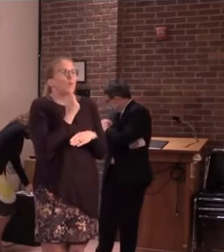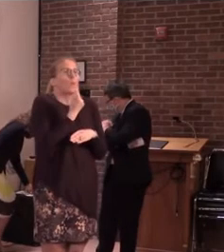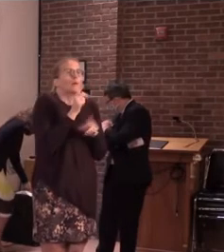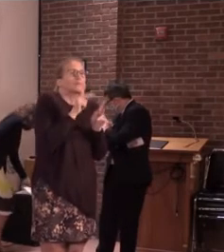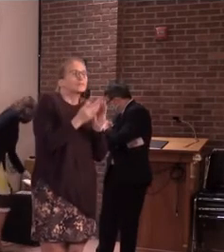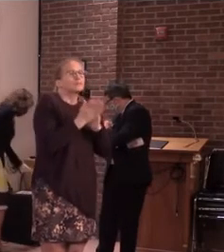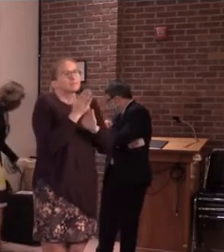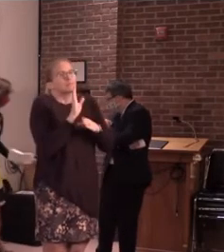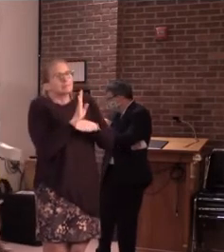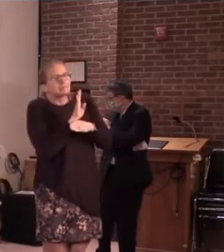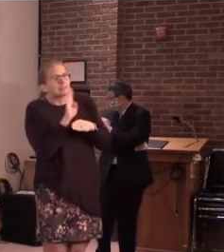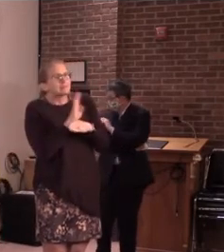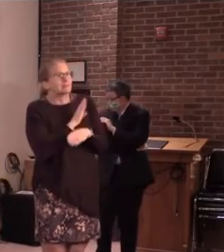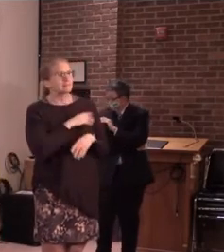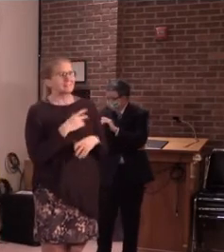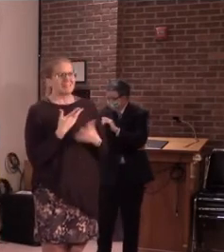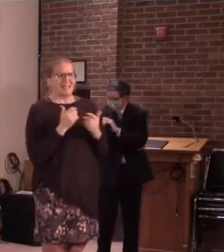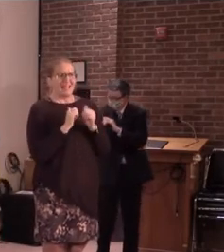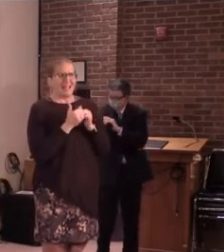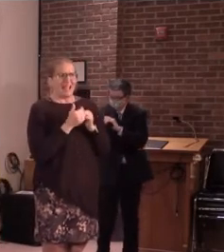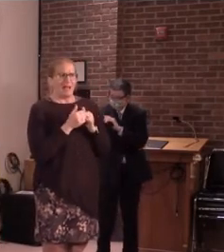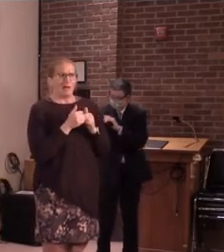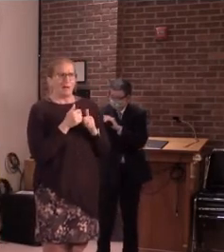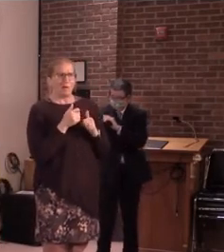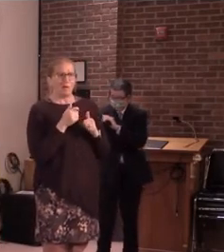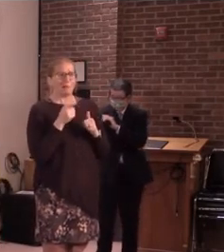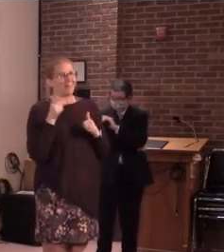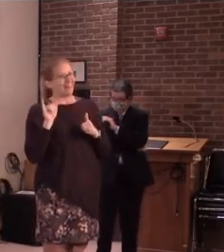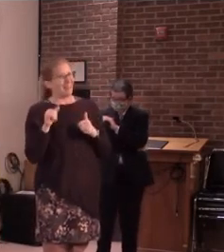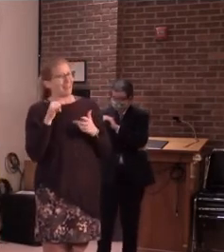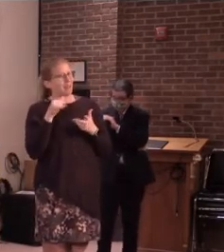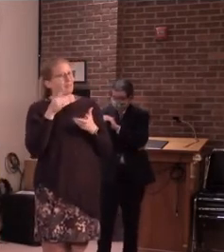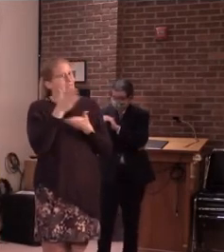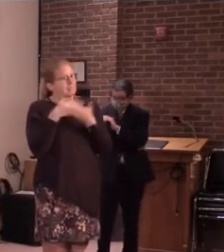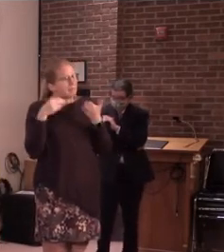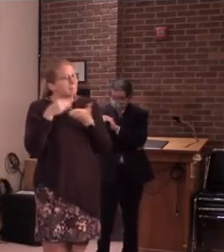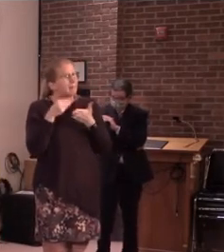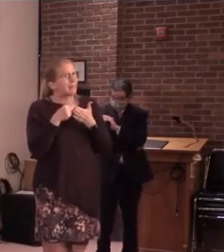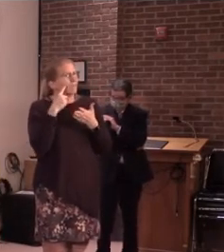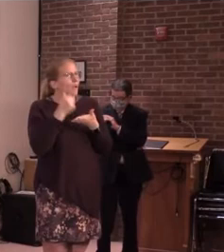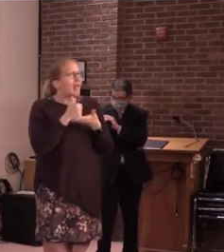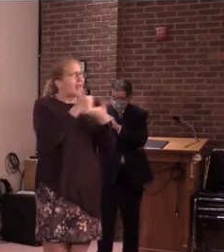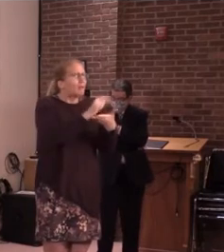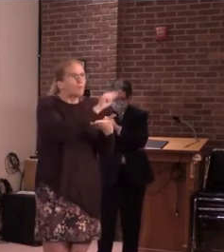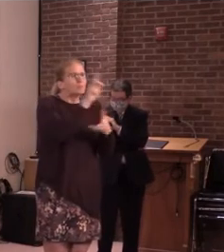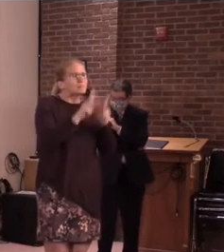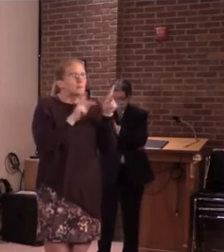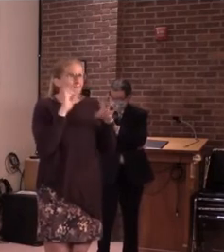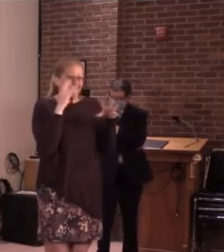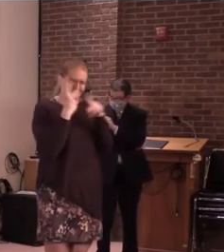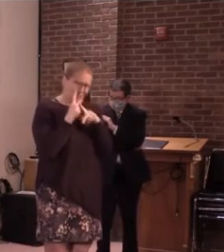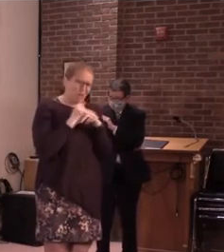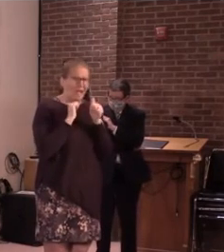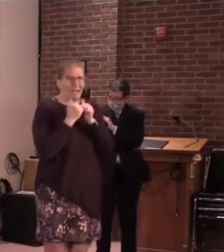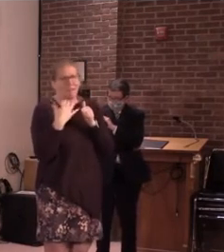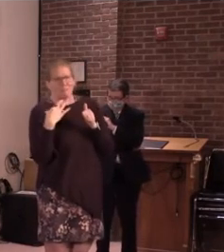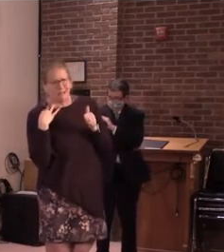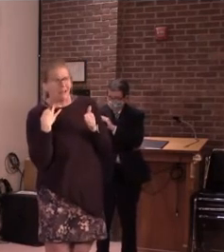navigate all these different programs? And you mentioned there's a great urgency in getting this money into the